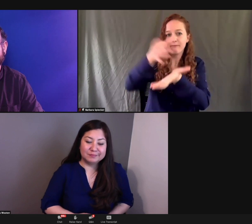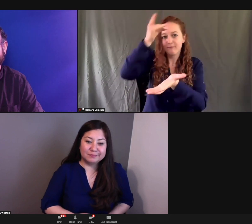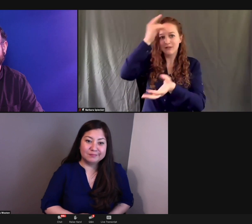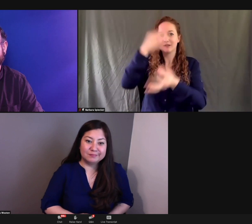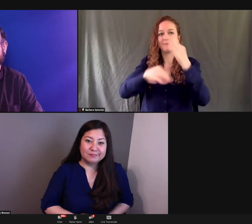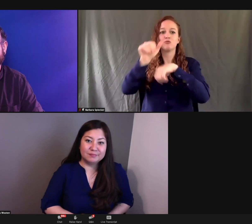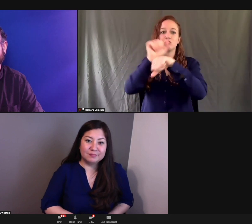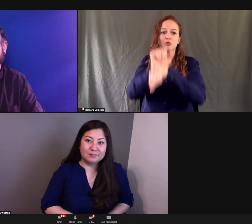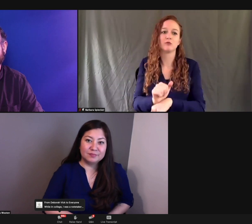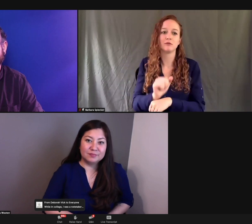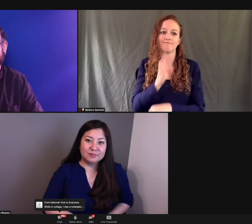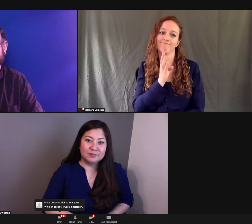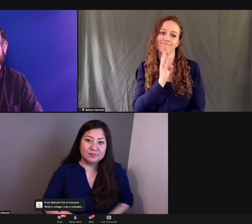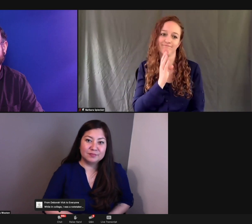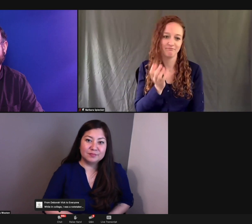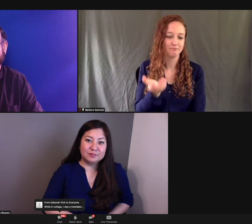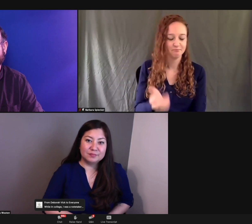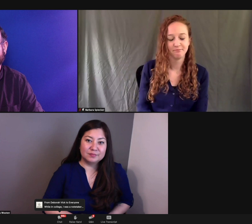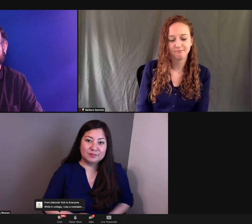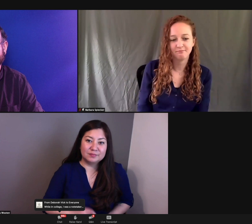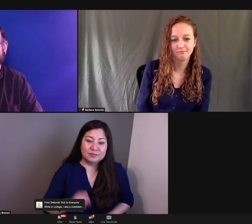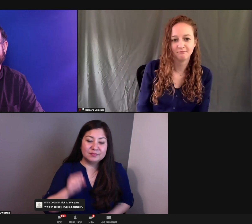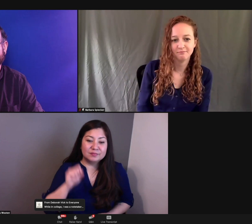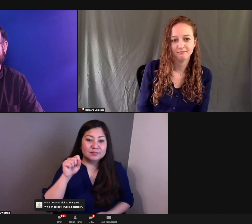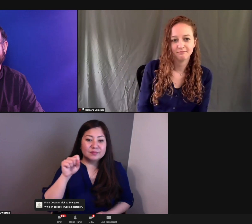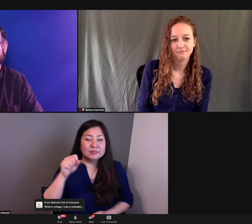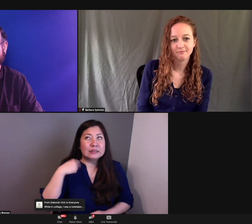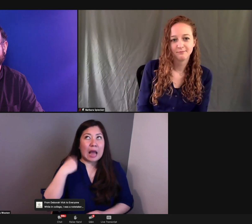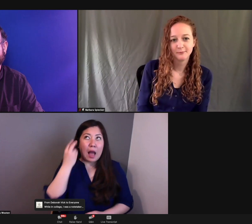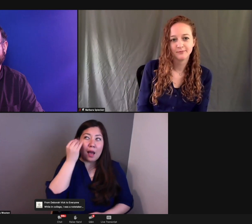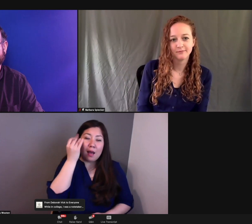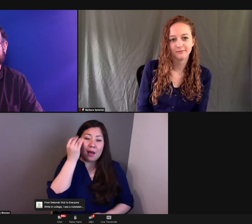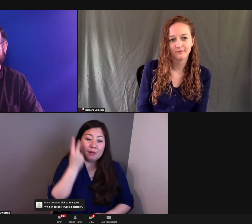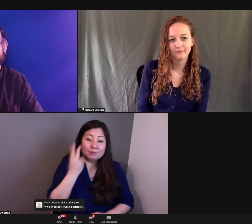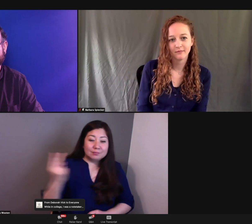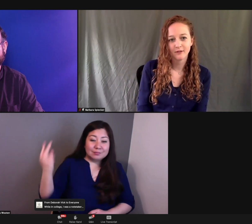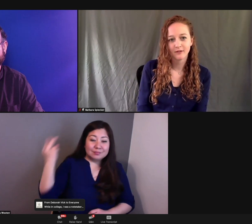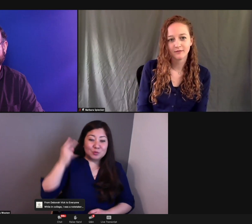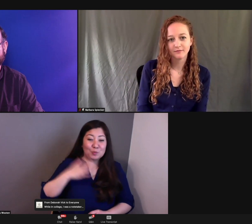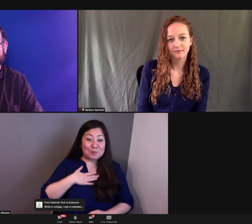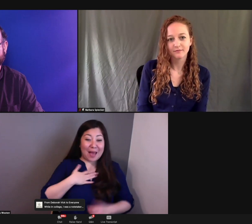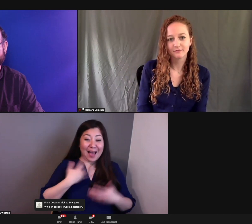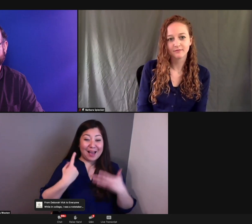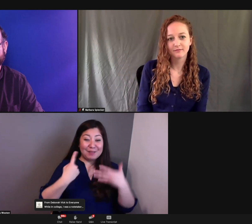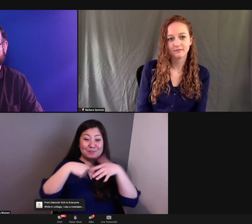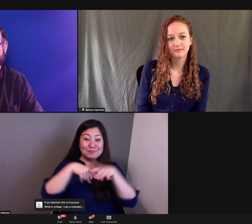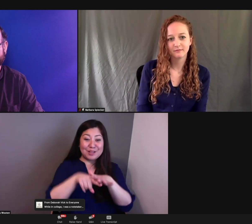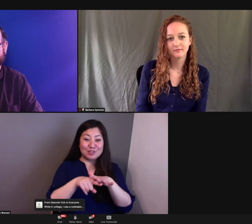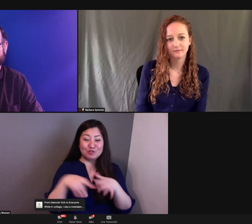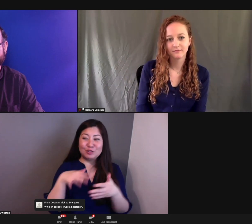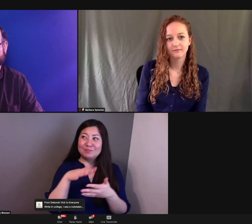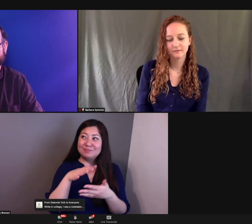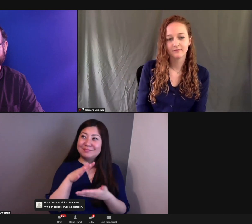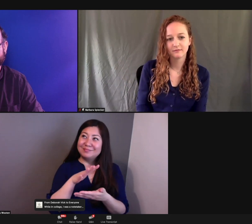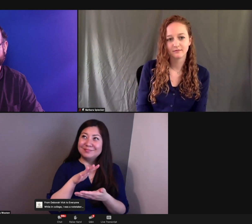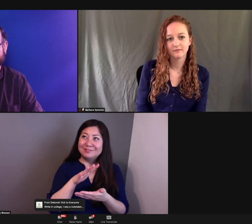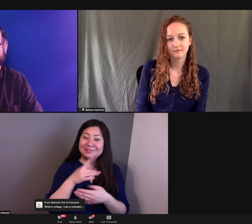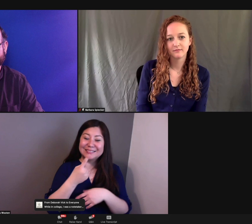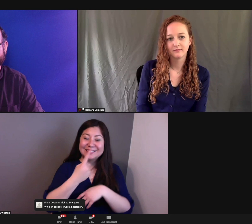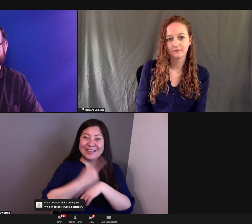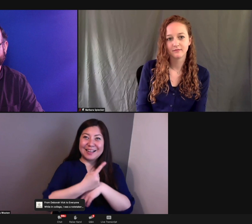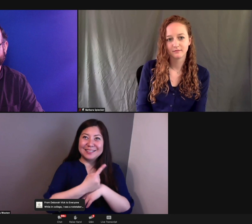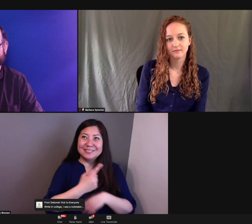the information is definitely a challenge. There's no right way. I guess it's constantly moving and shaping for